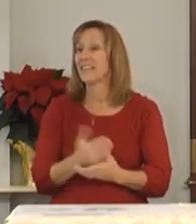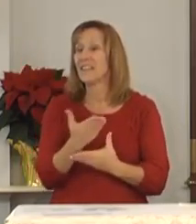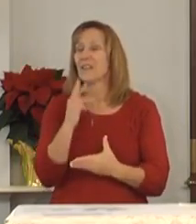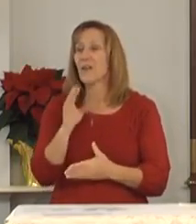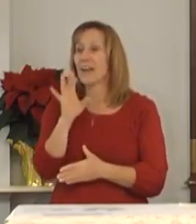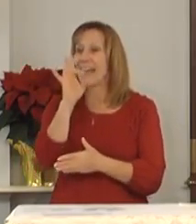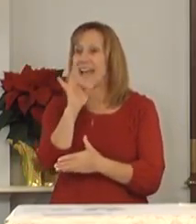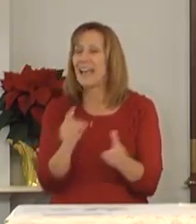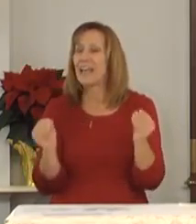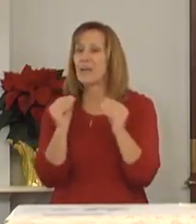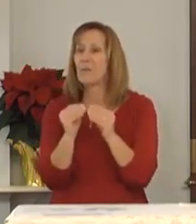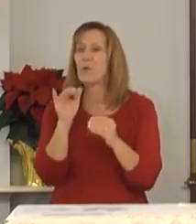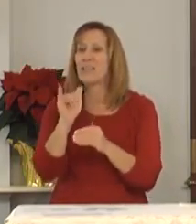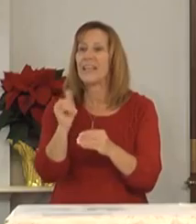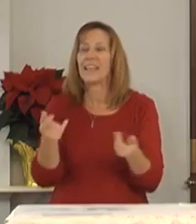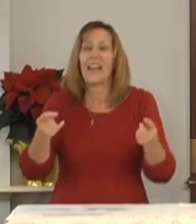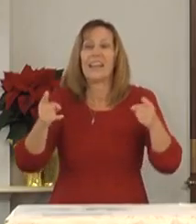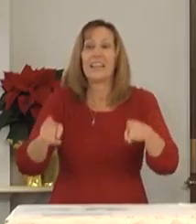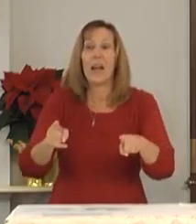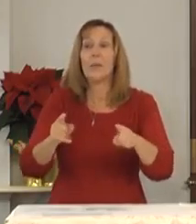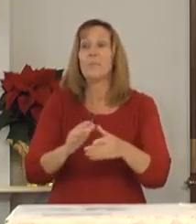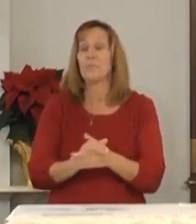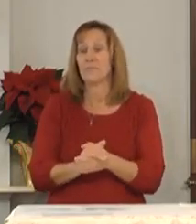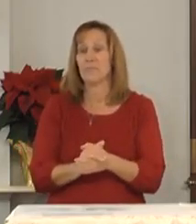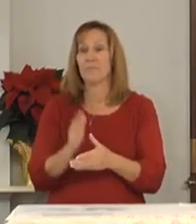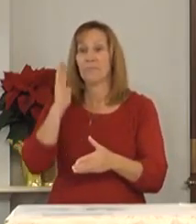There are eight more yet to come.